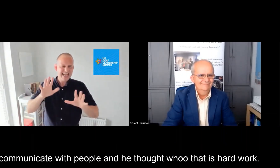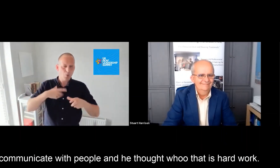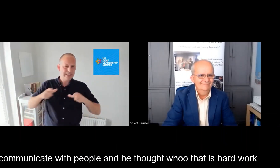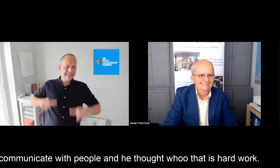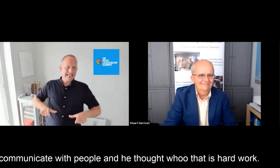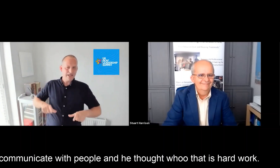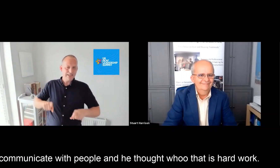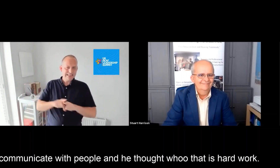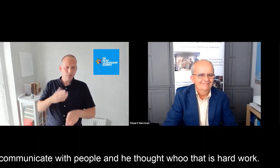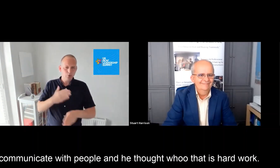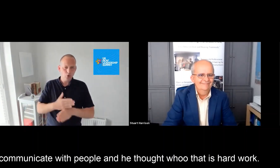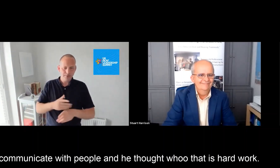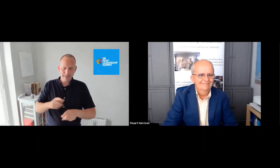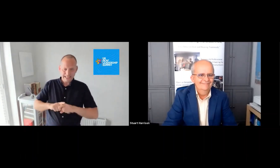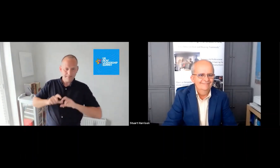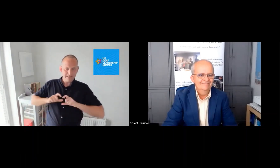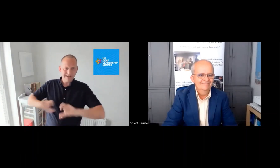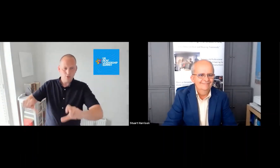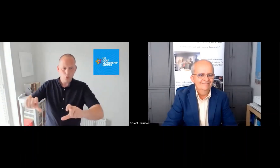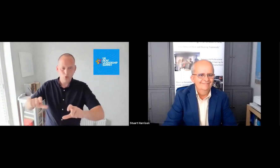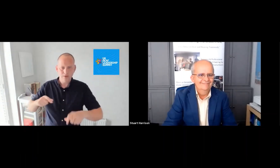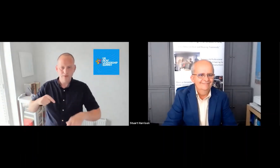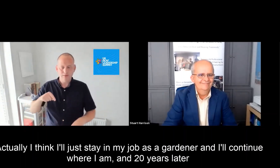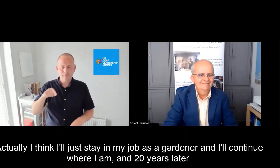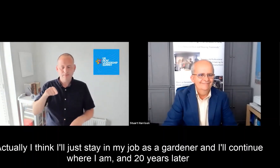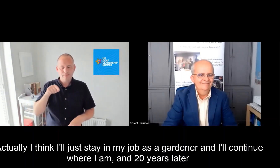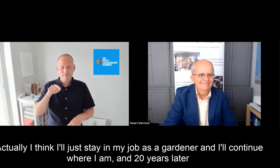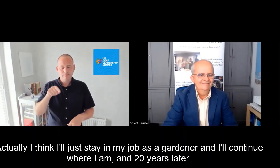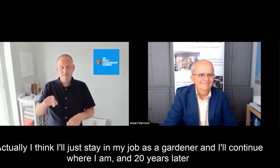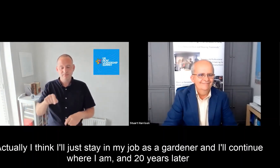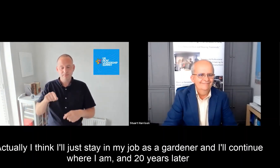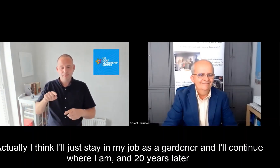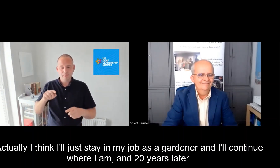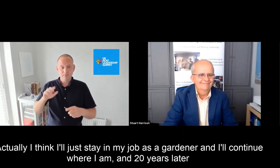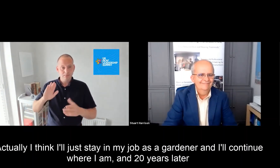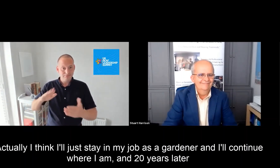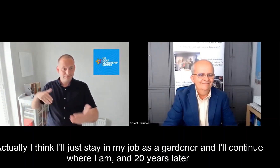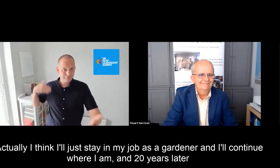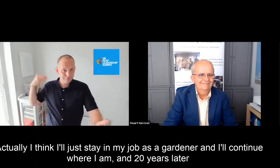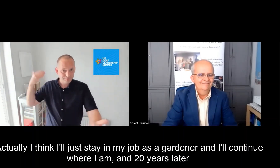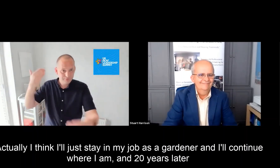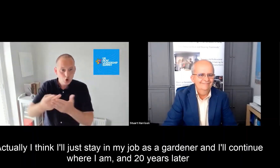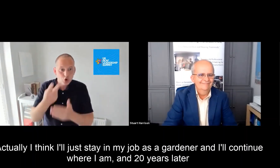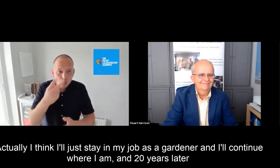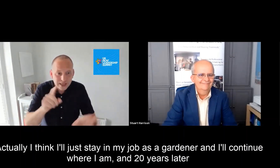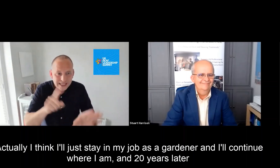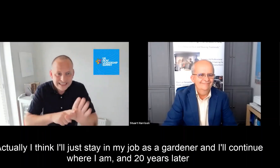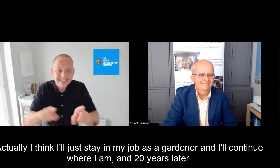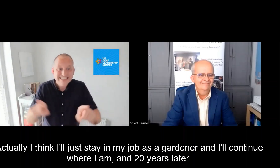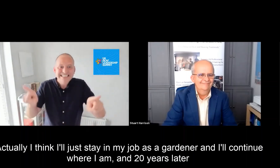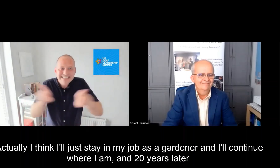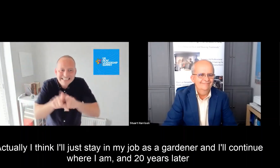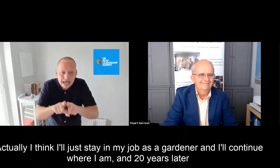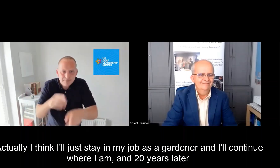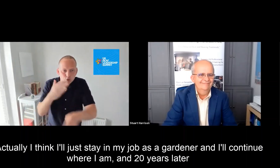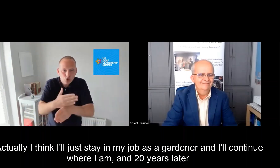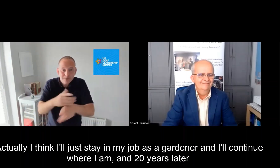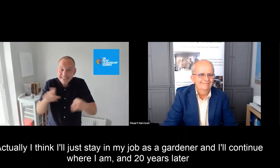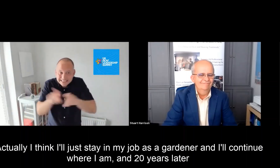hard work. Actually, I think I'll just stay in my job as a gardener and I'll continue where I am. And 20 years later,